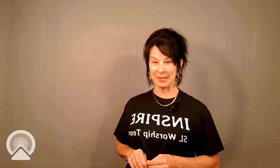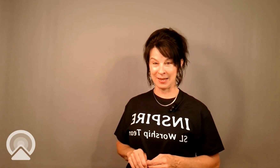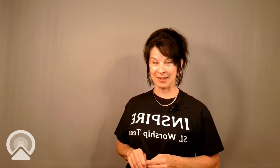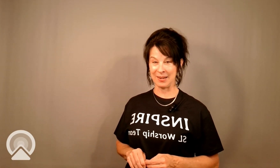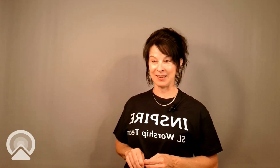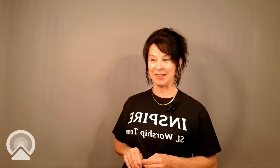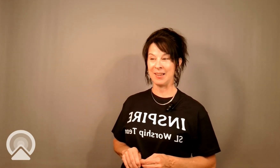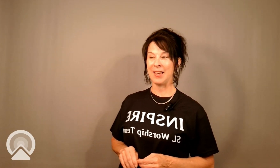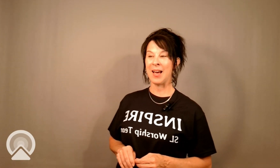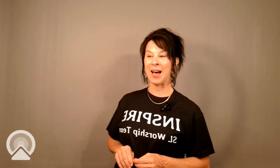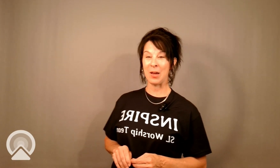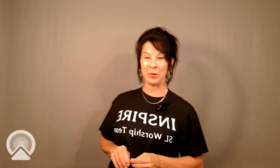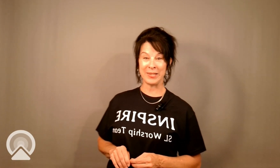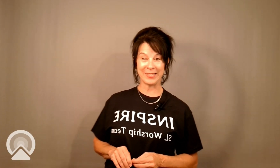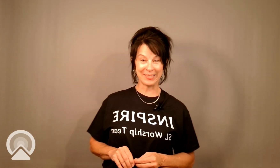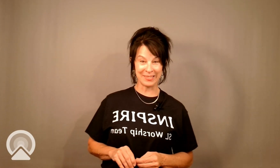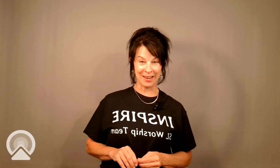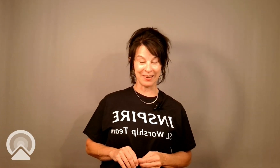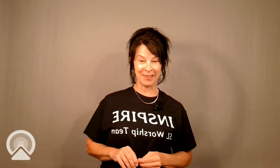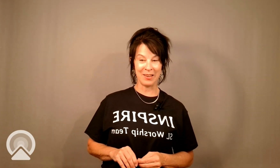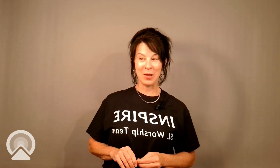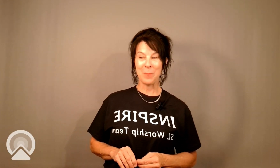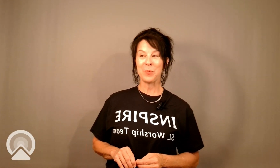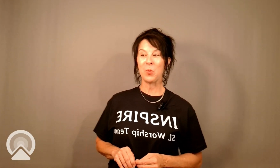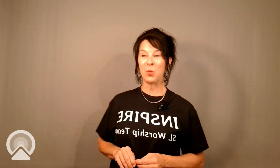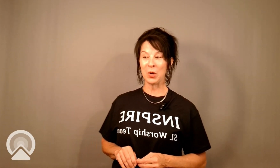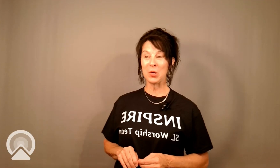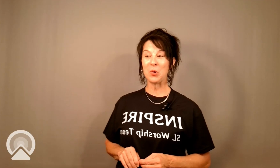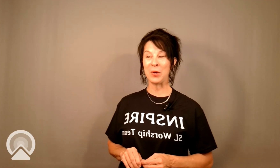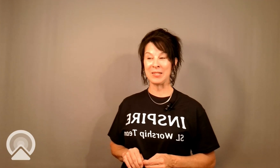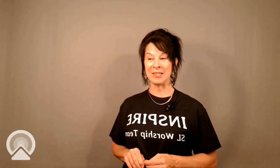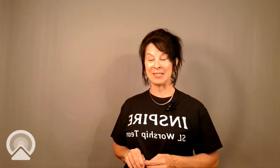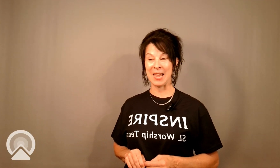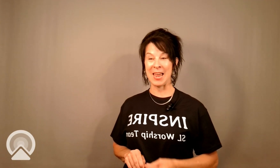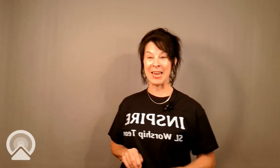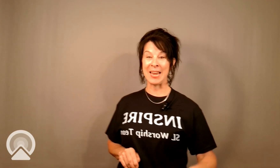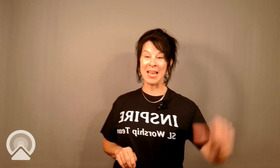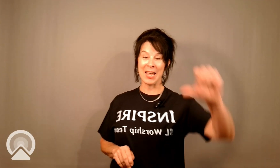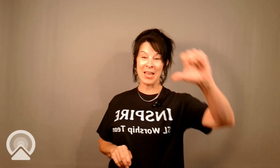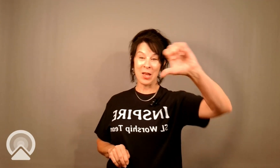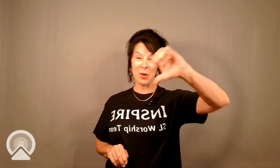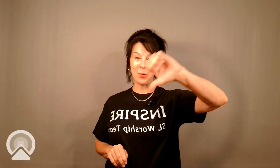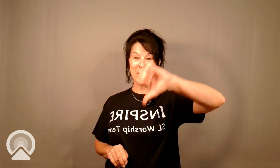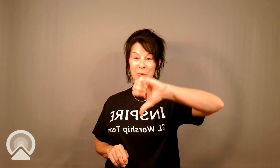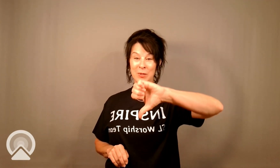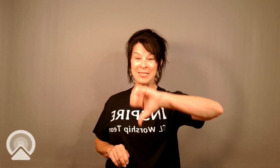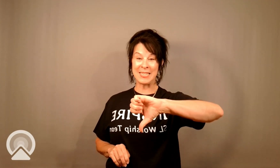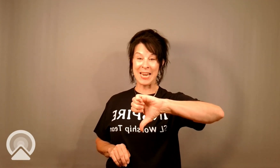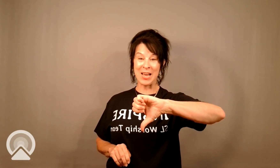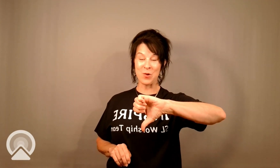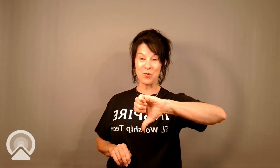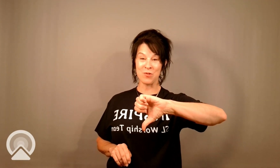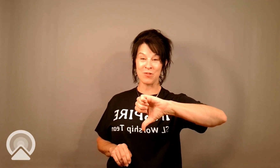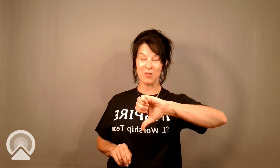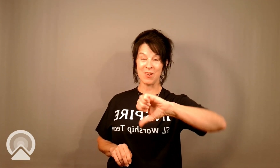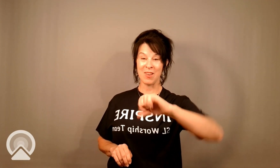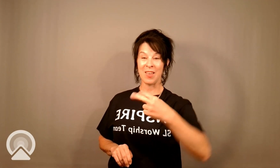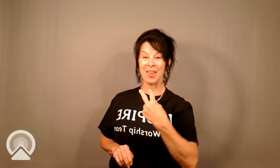luck. I was stuck. We're going to say we were down